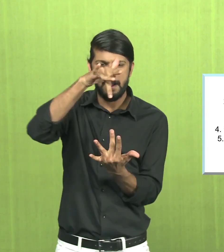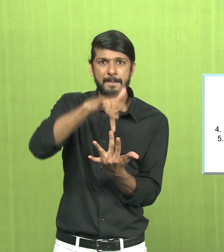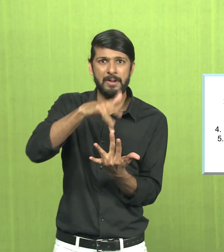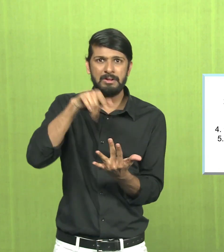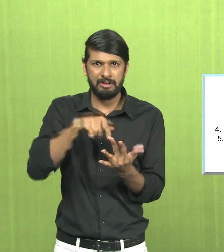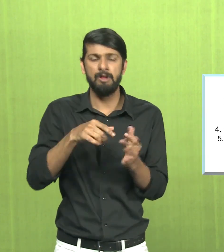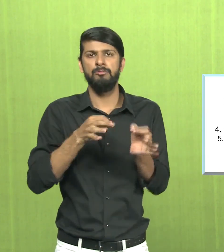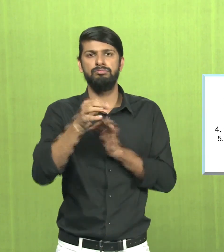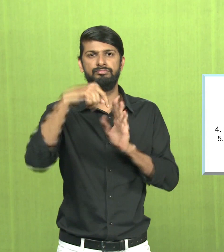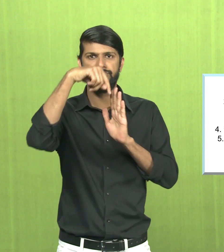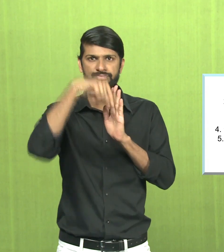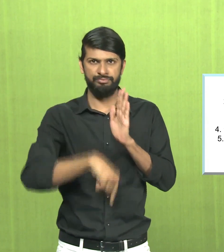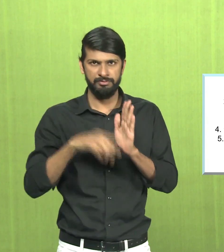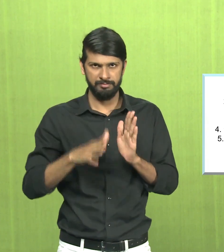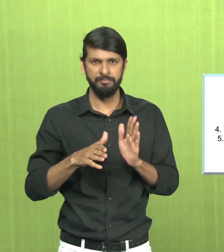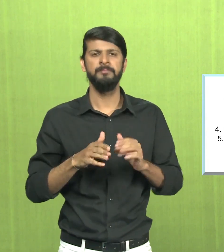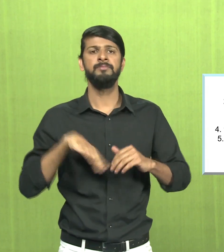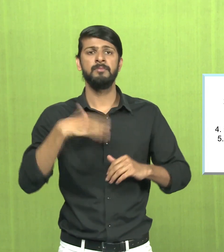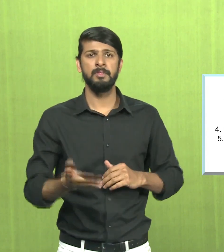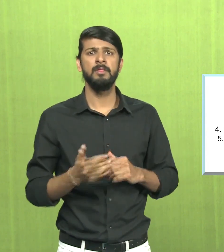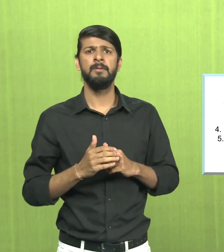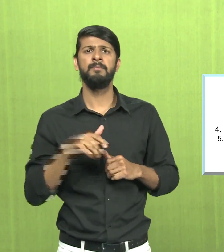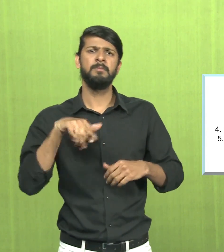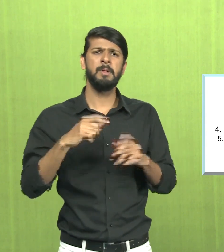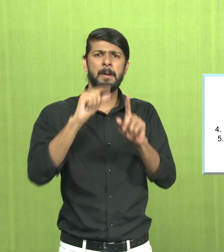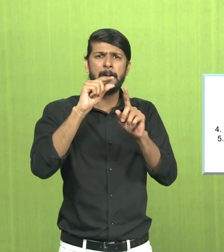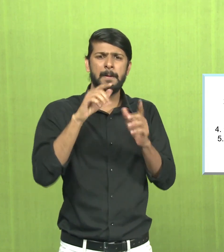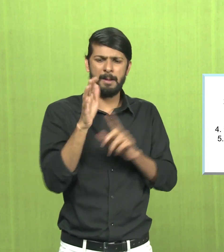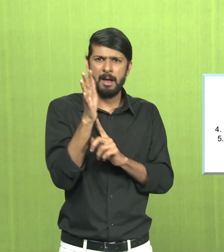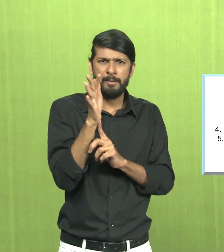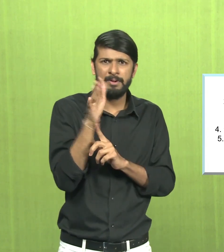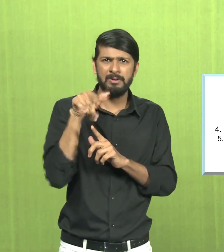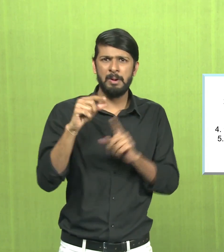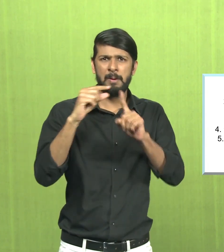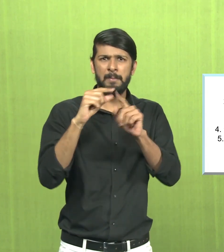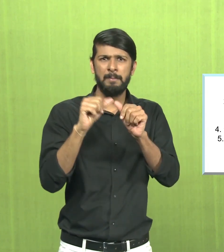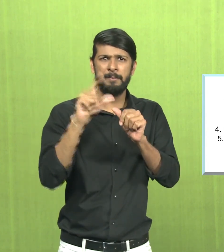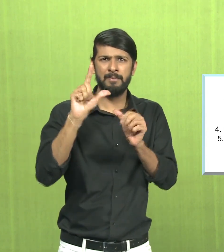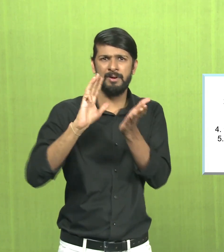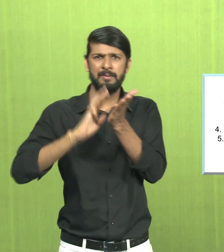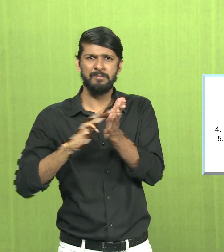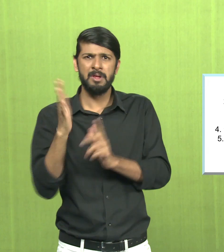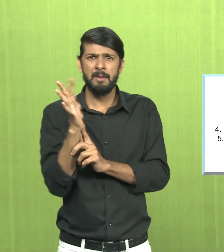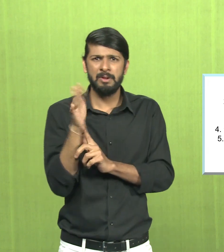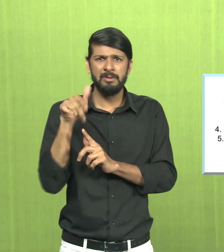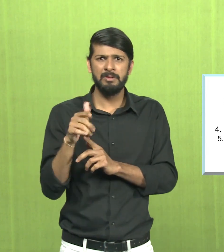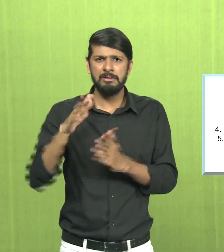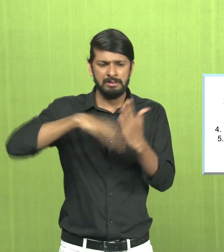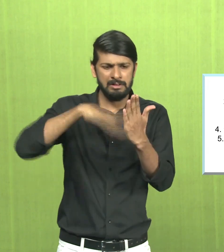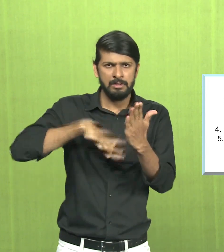First, we will have the background about the medieval period. Then, understand the preparation